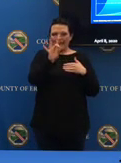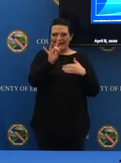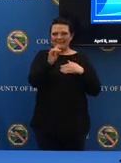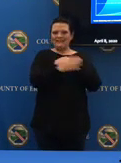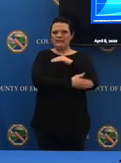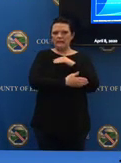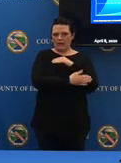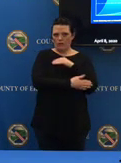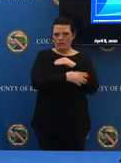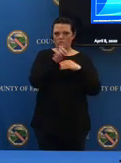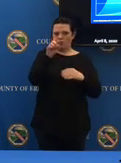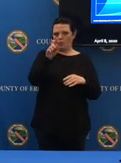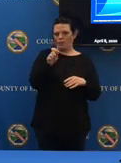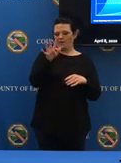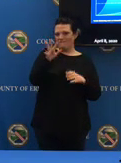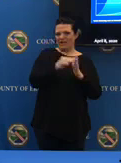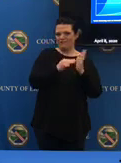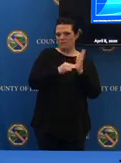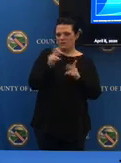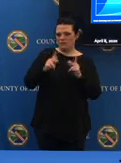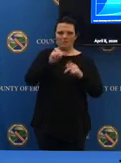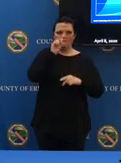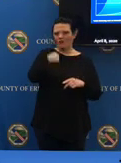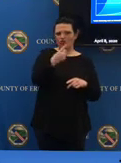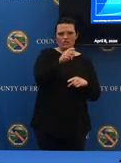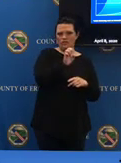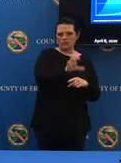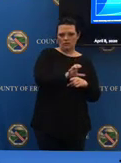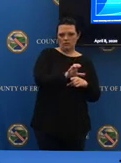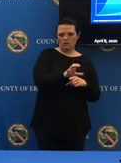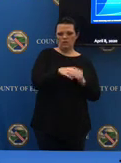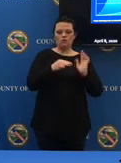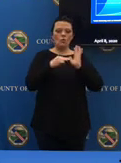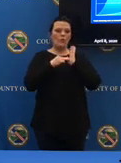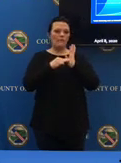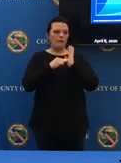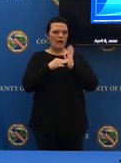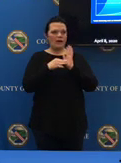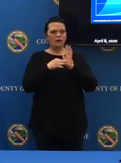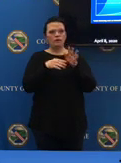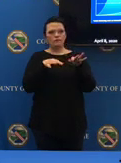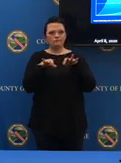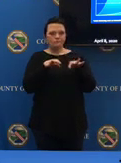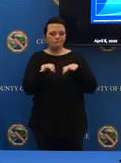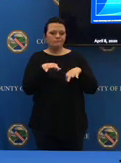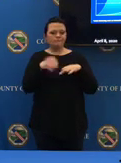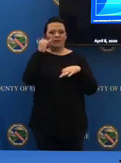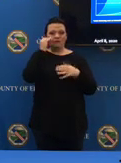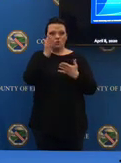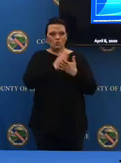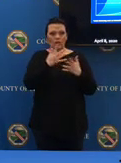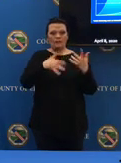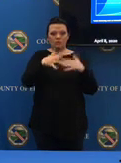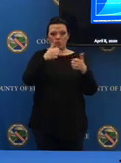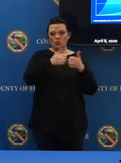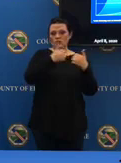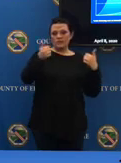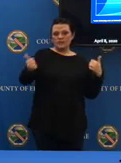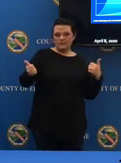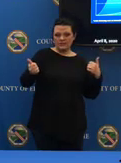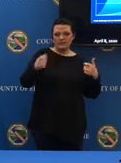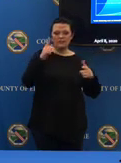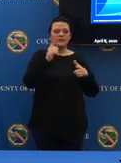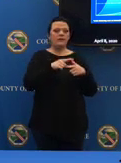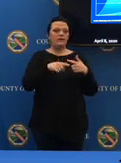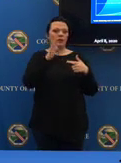and 1.5 million people, not just Erie County. But the modeling talks about if we stopped social distancing, we would see a big peak at the end